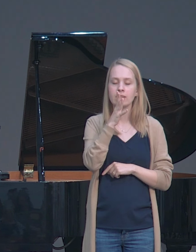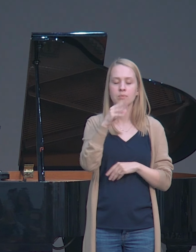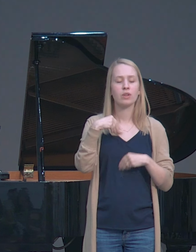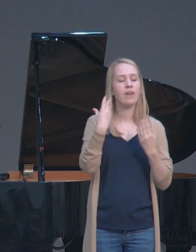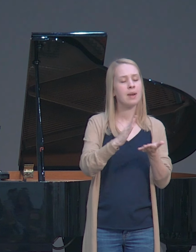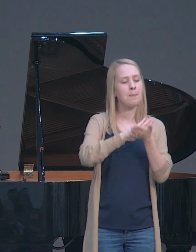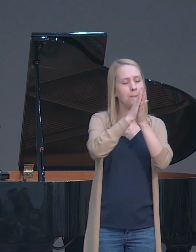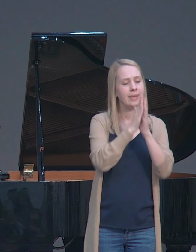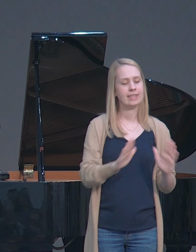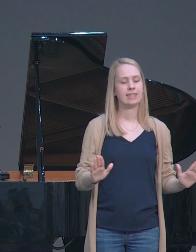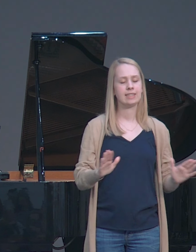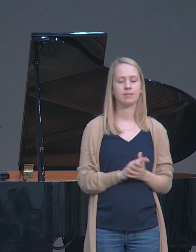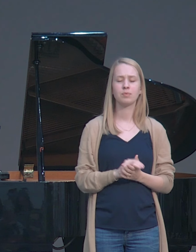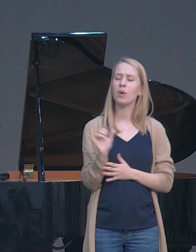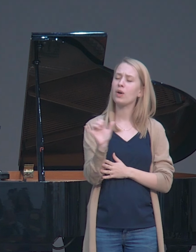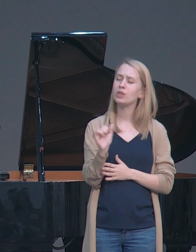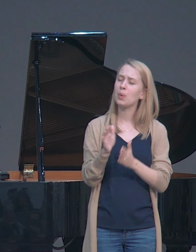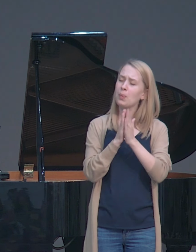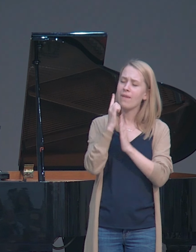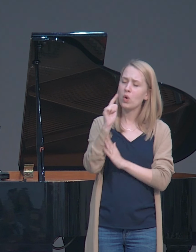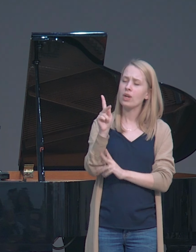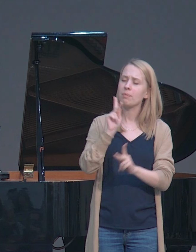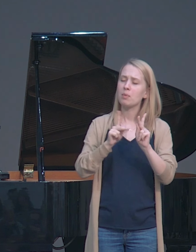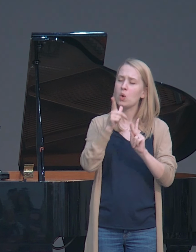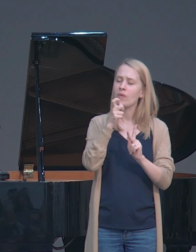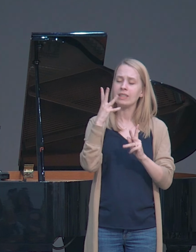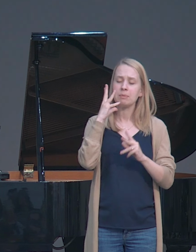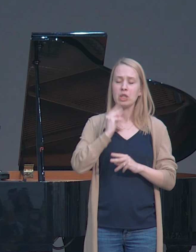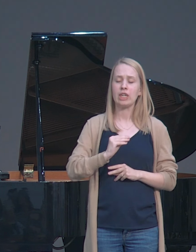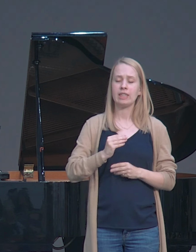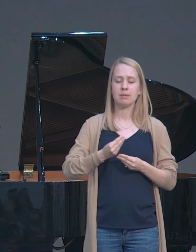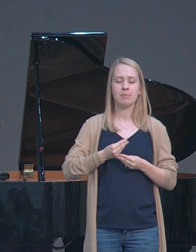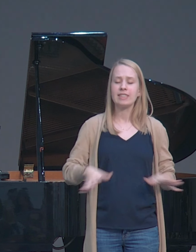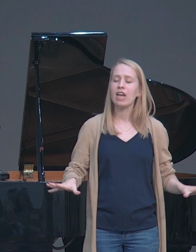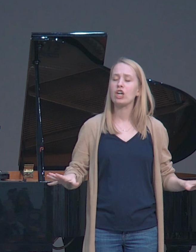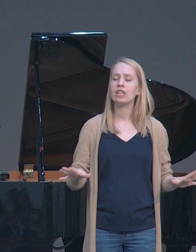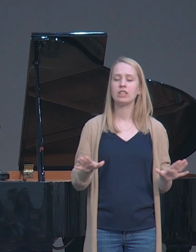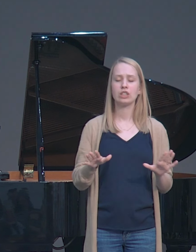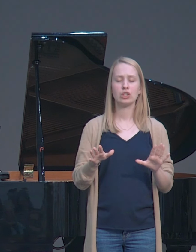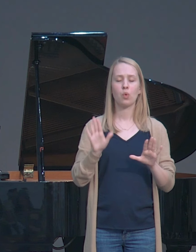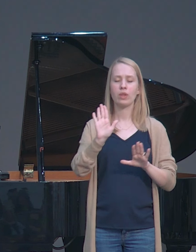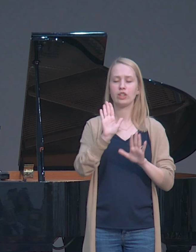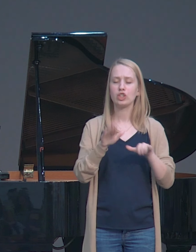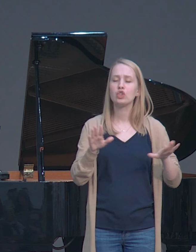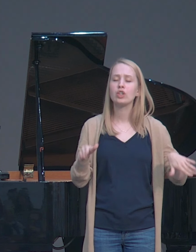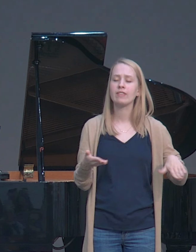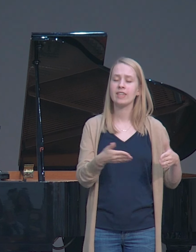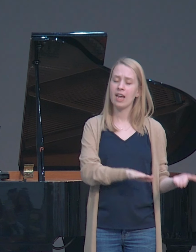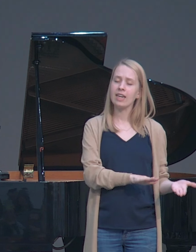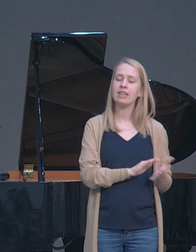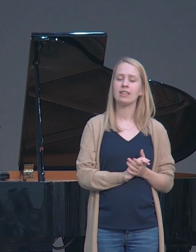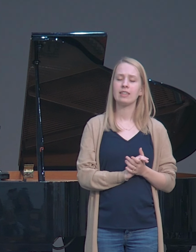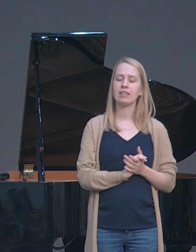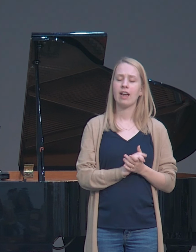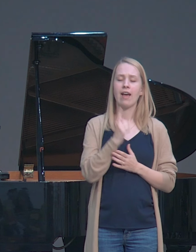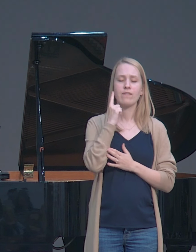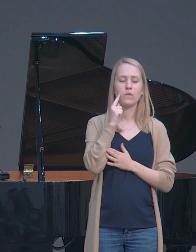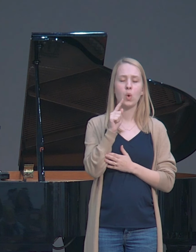peace. Lord, we also pray for those who have miscarried, who've lost their children, and those whose